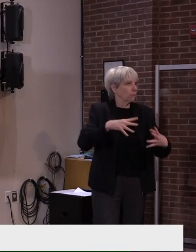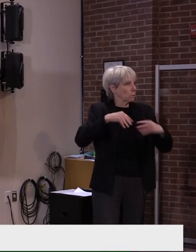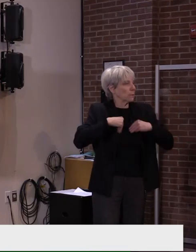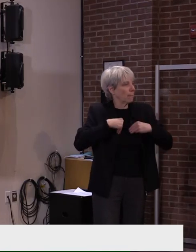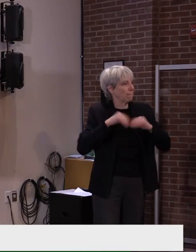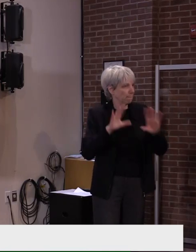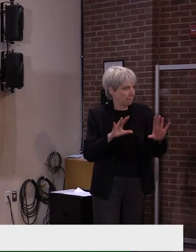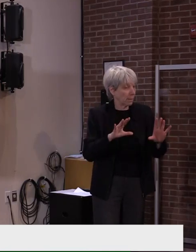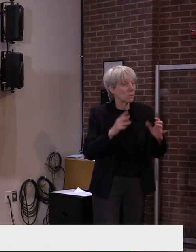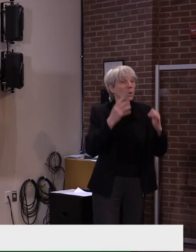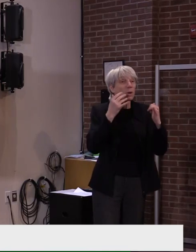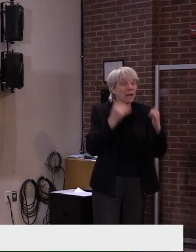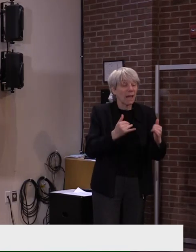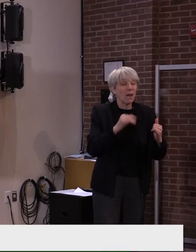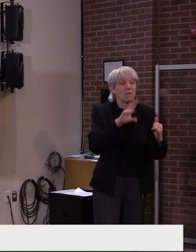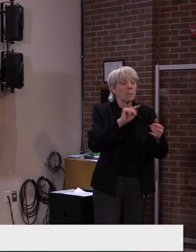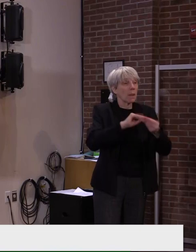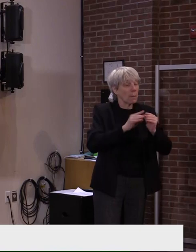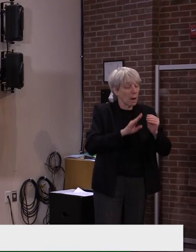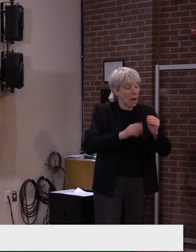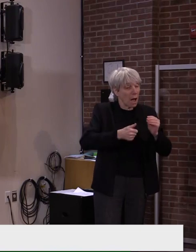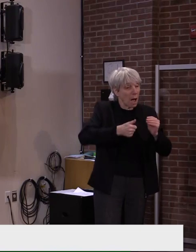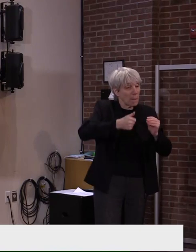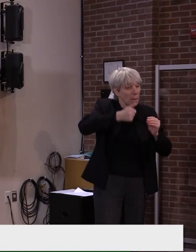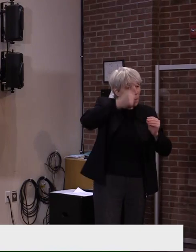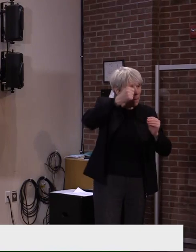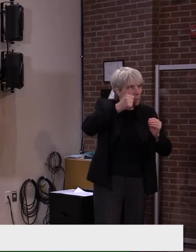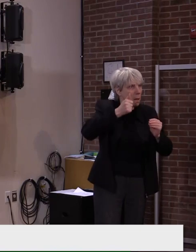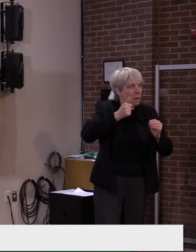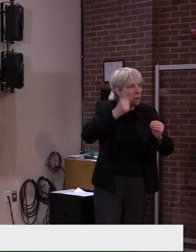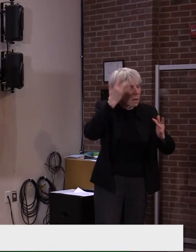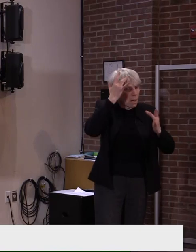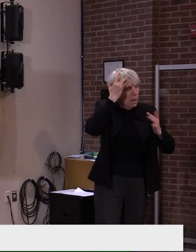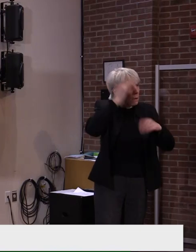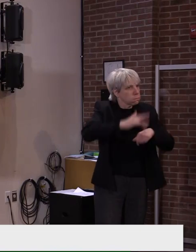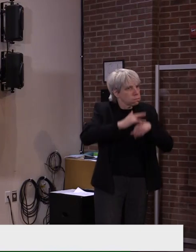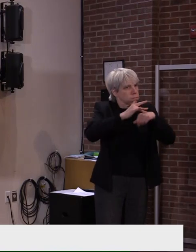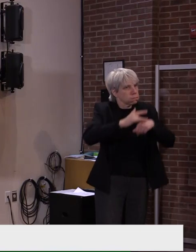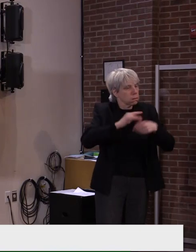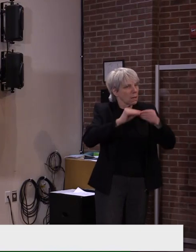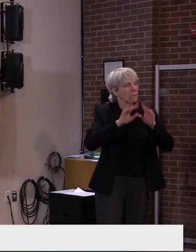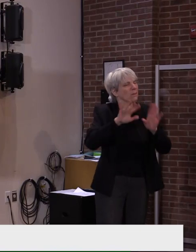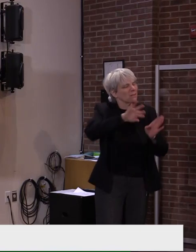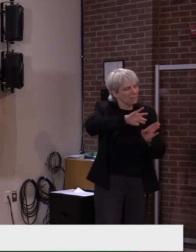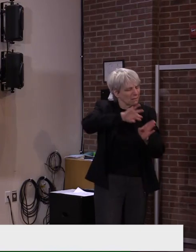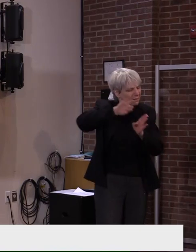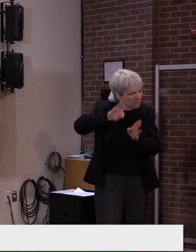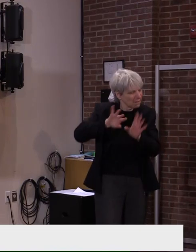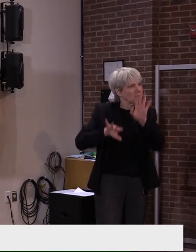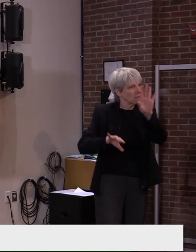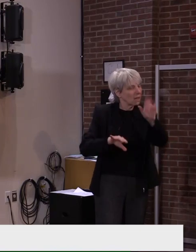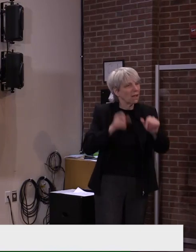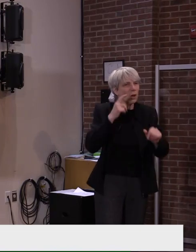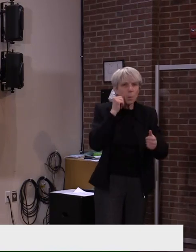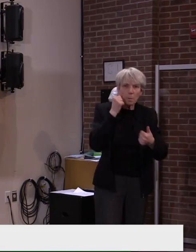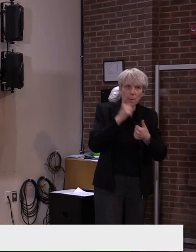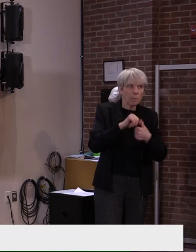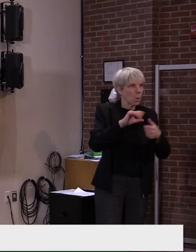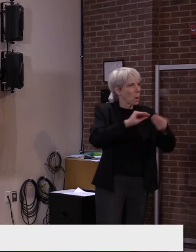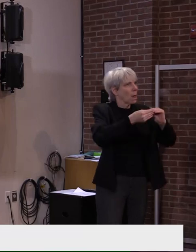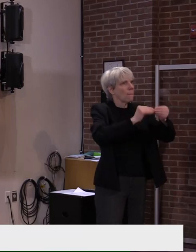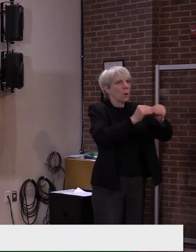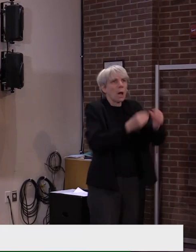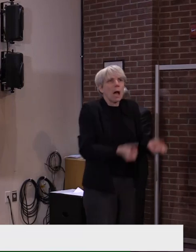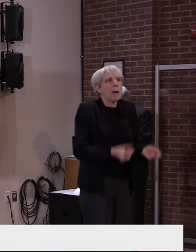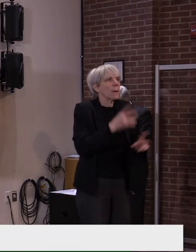I suggest we not focus too much on those figures. While many of you may regard case number data as